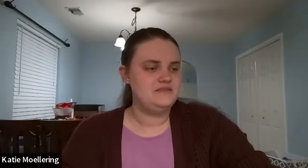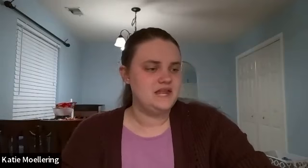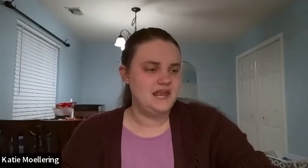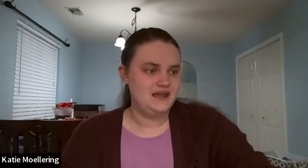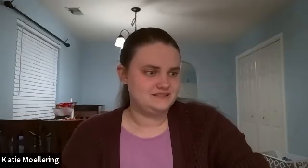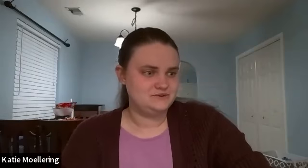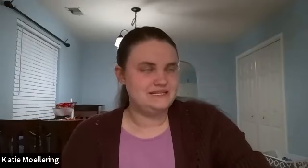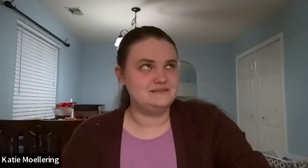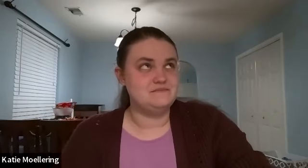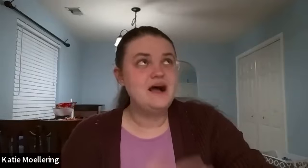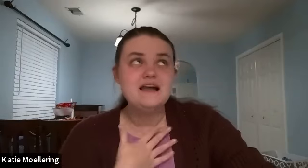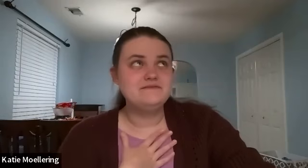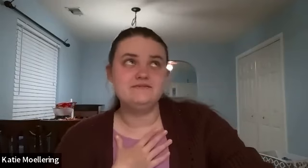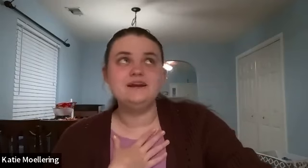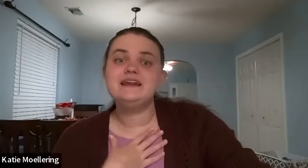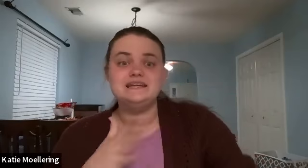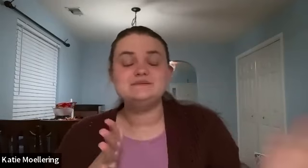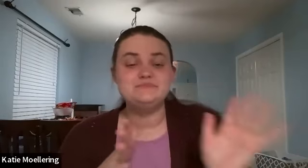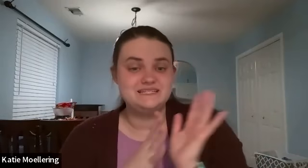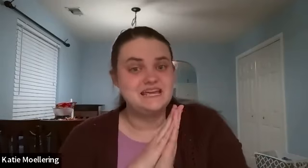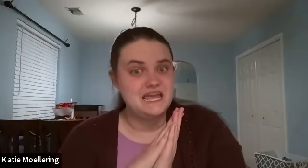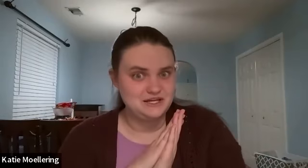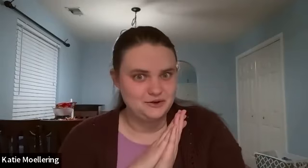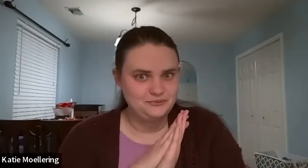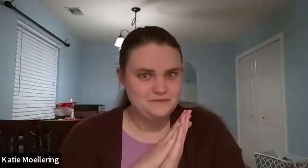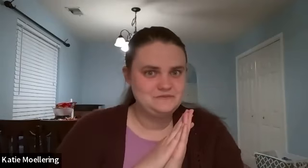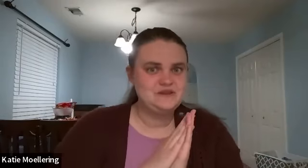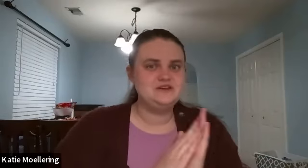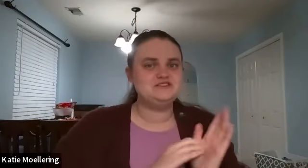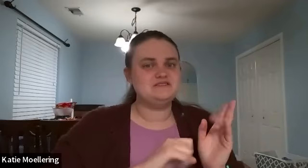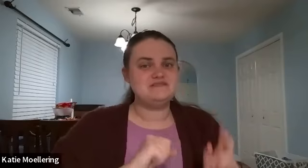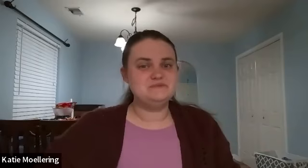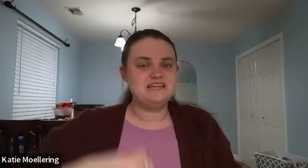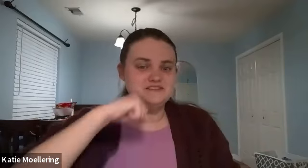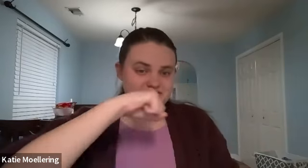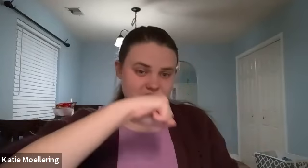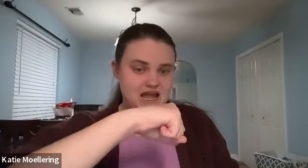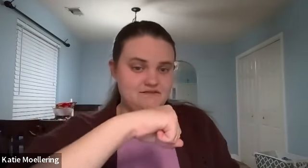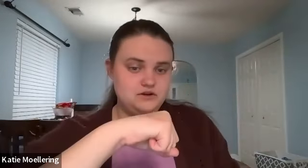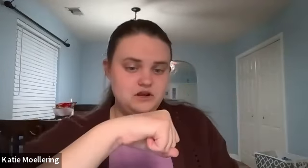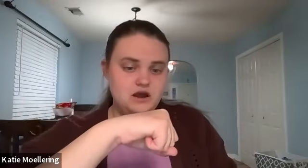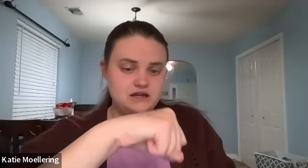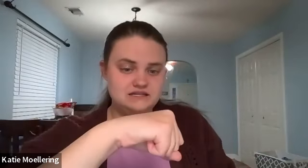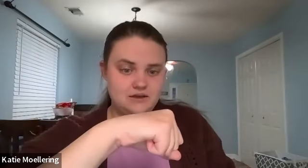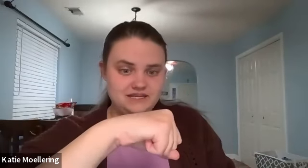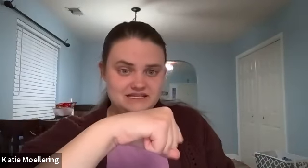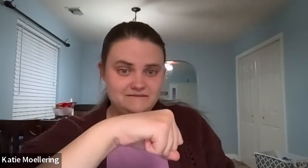The next one is my favorite, and it's potato. So the sign for potatoes, you're going to have your non-dominant as a